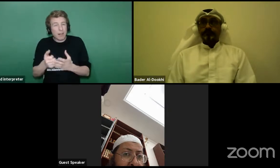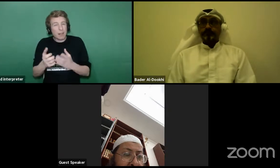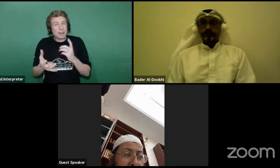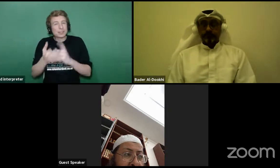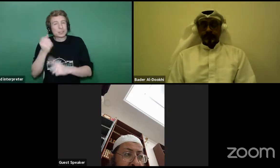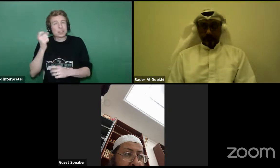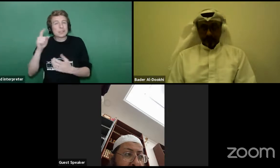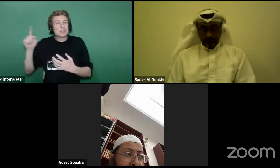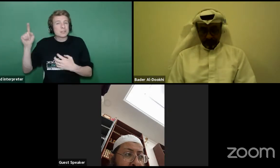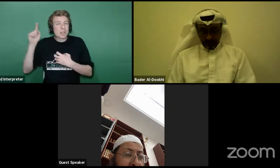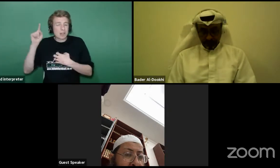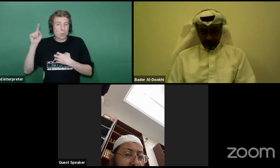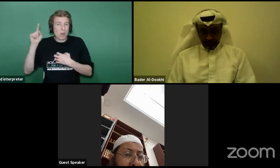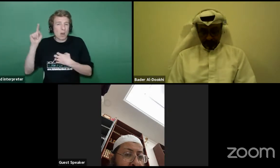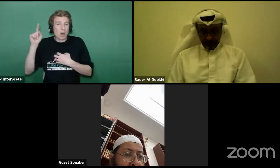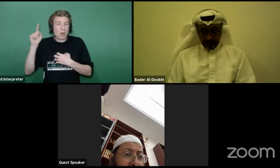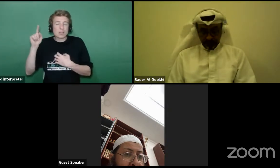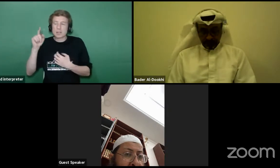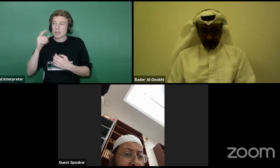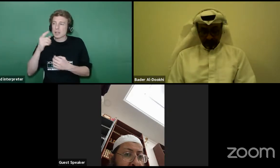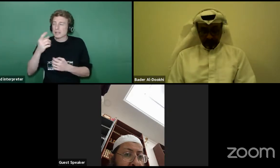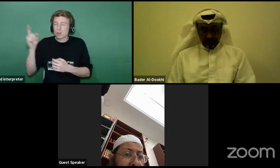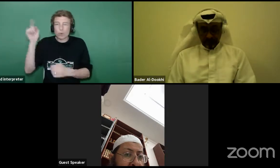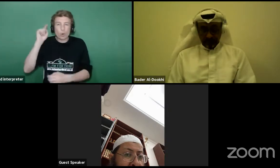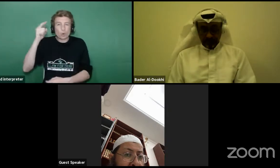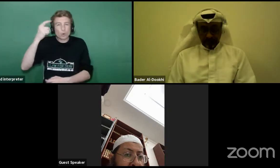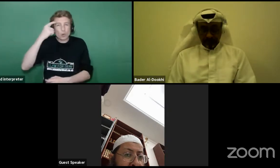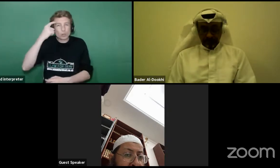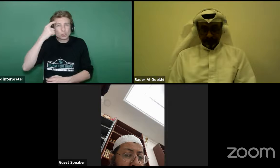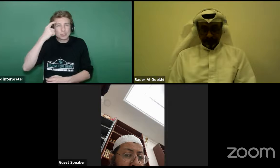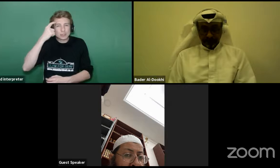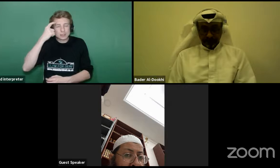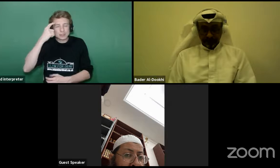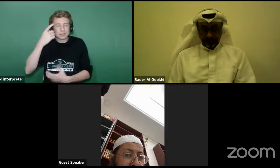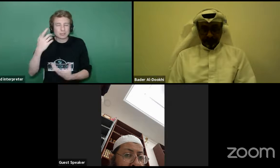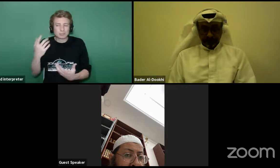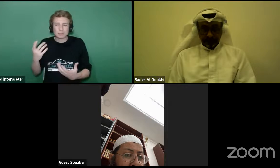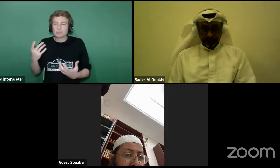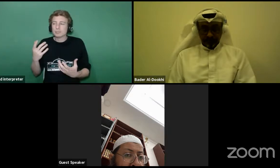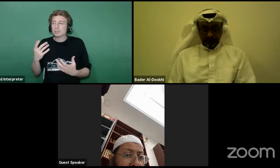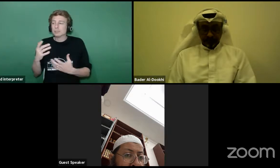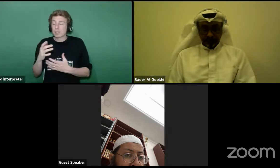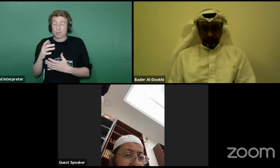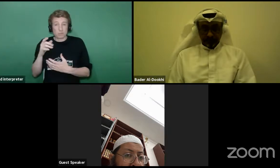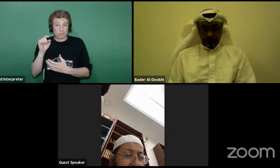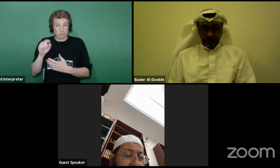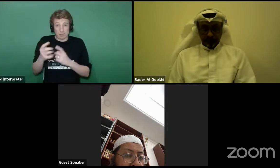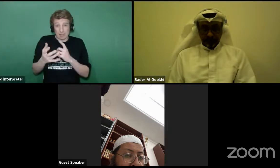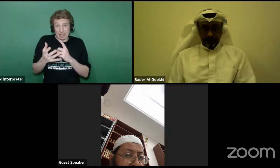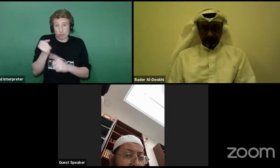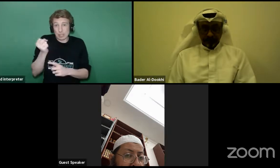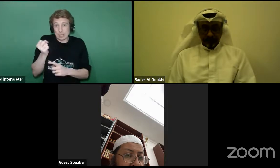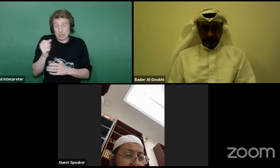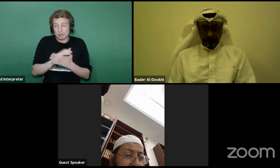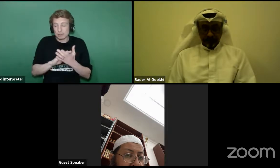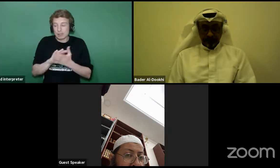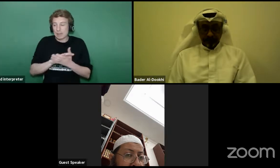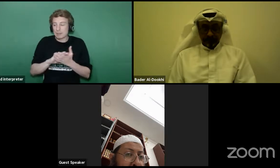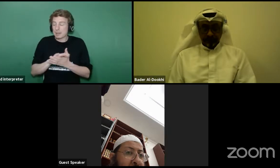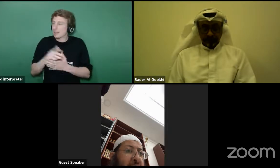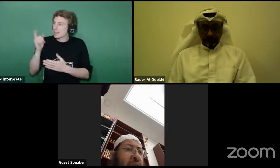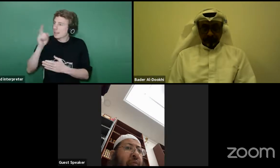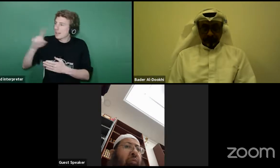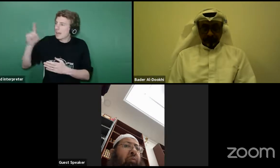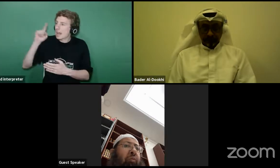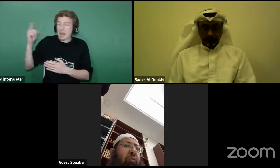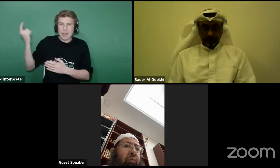Allah. And this consciousness or fear of Allah, it results in the slave performing those actions that Allah has